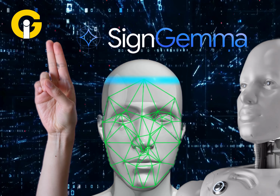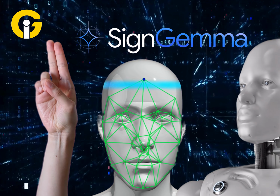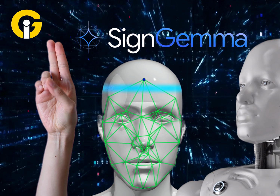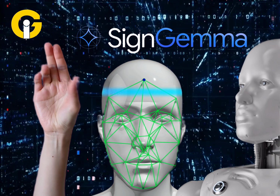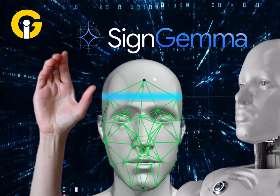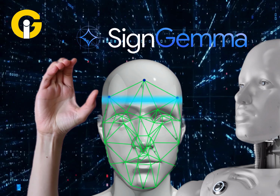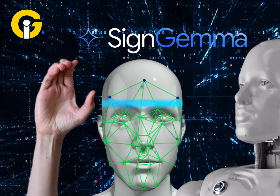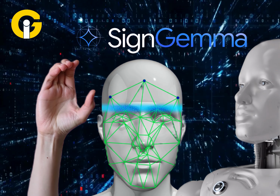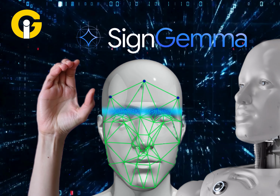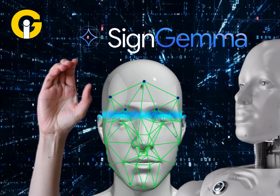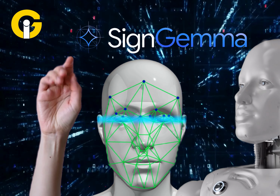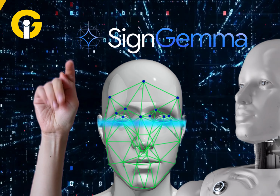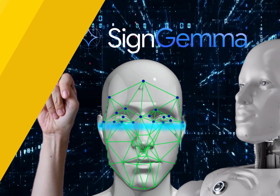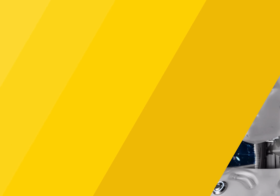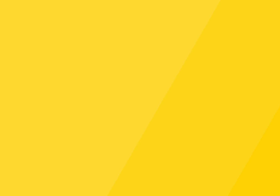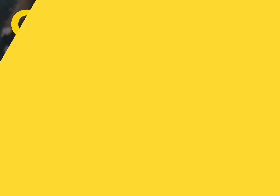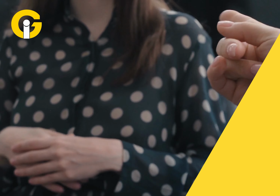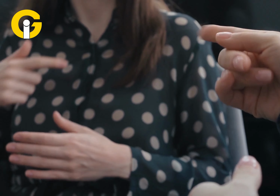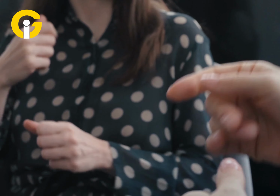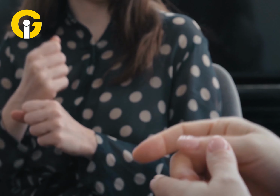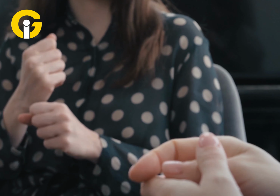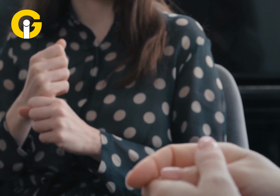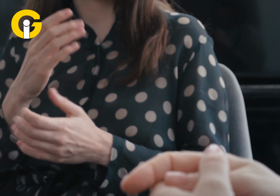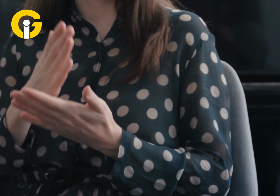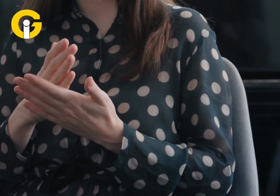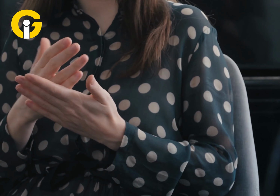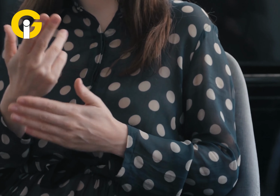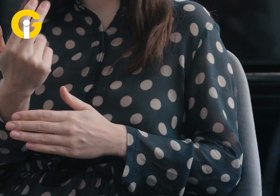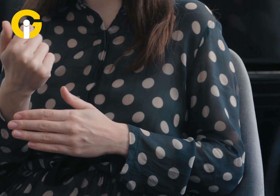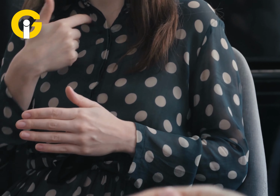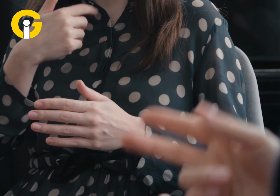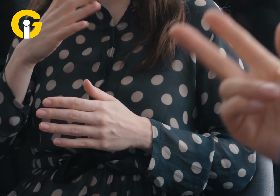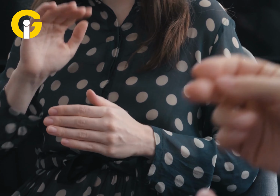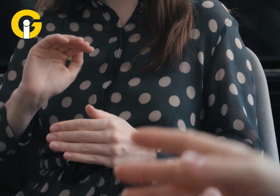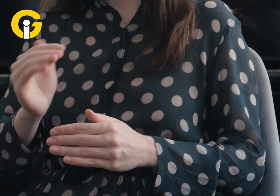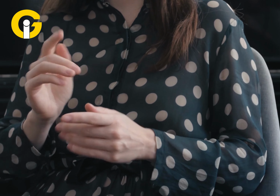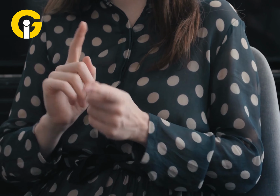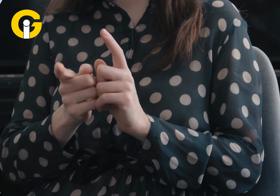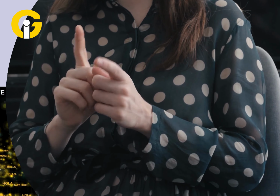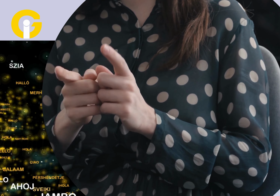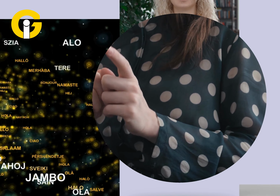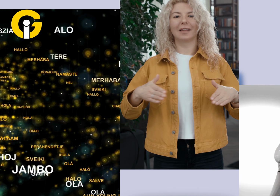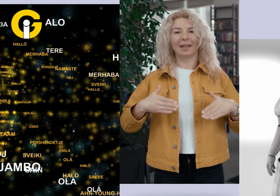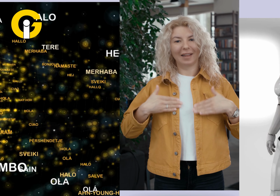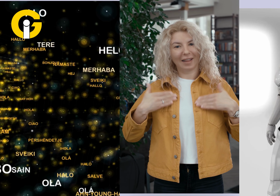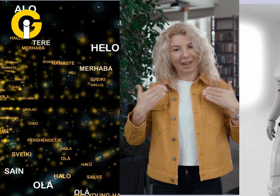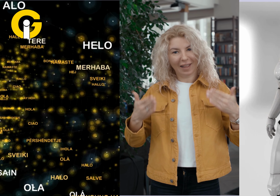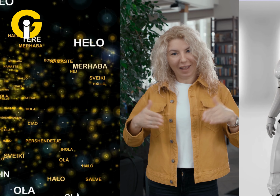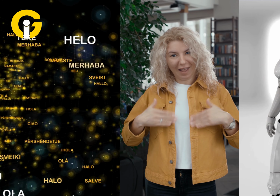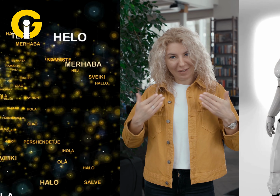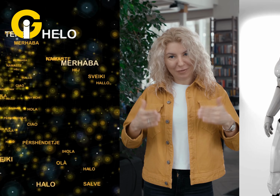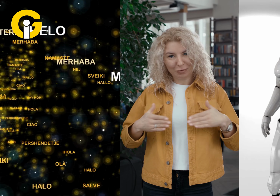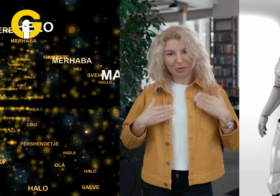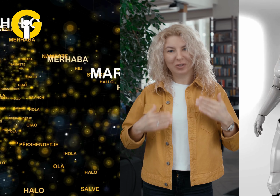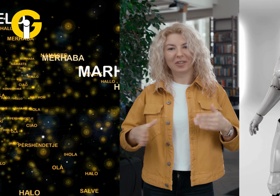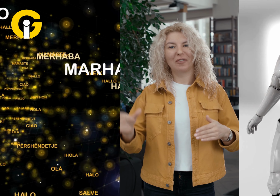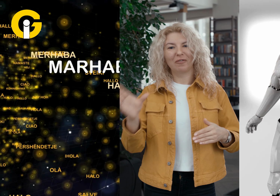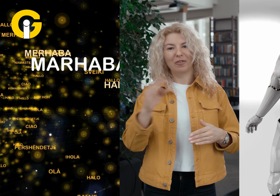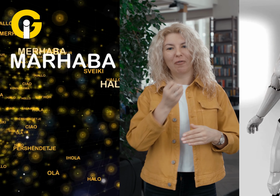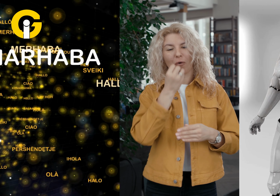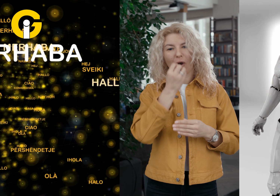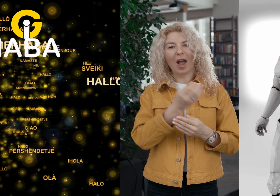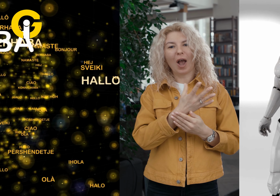to provide real-time text translation. It performs best with American Sign Language, converting it seamlessly into English. Whether it's a